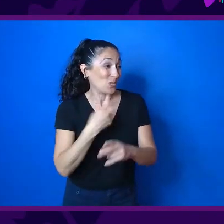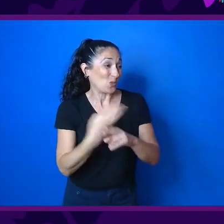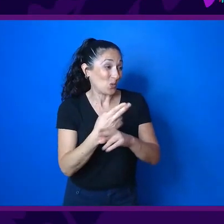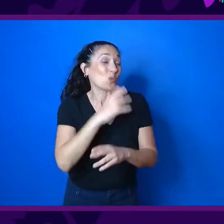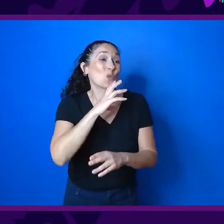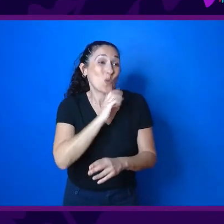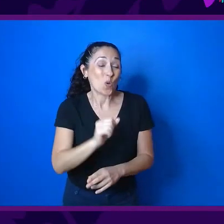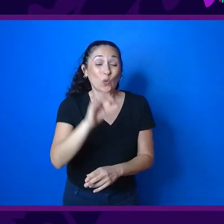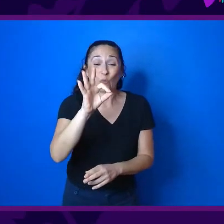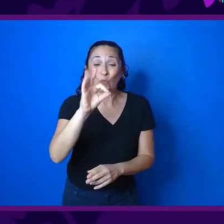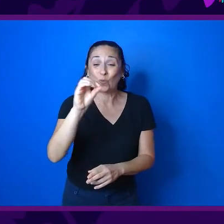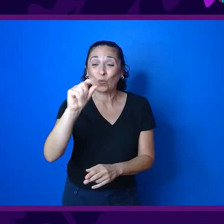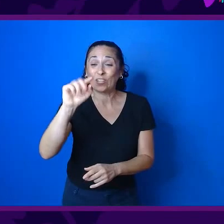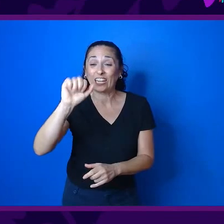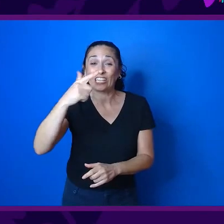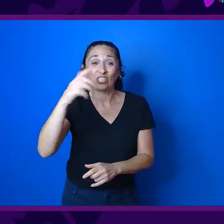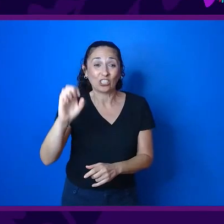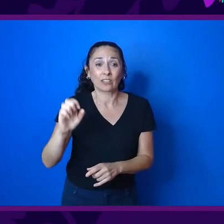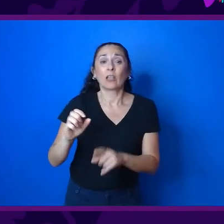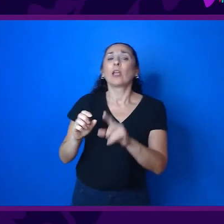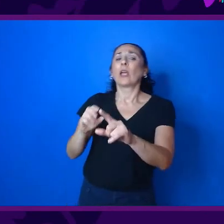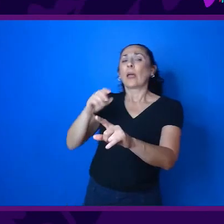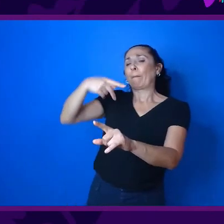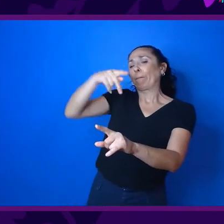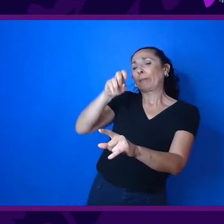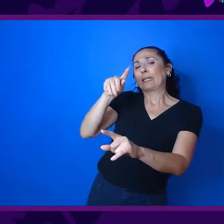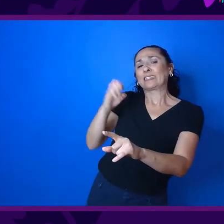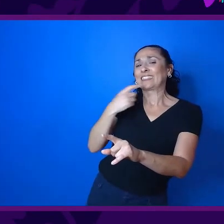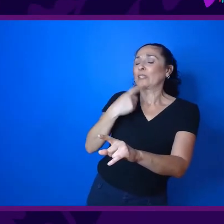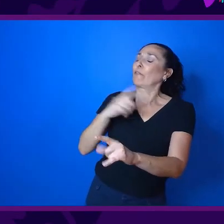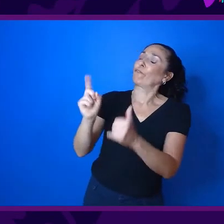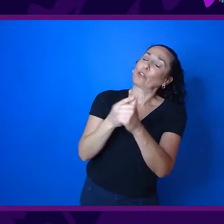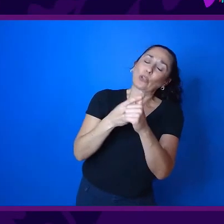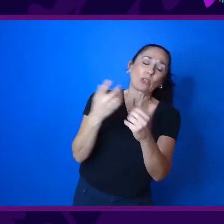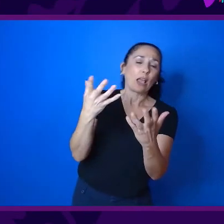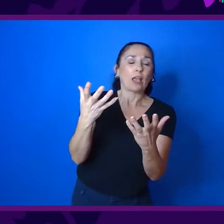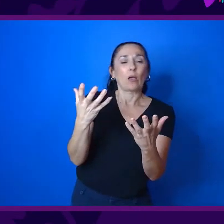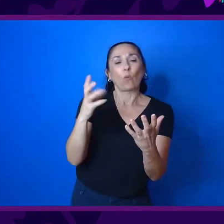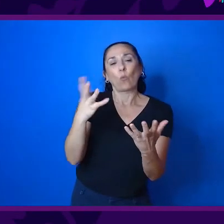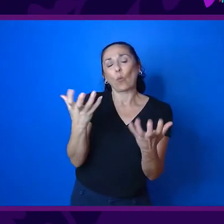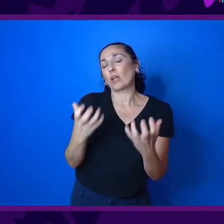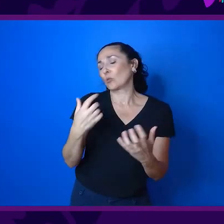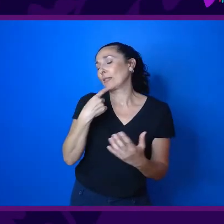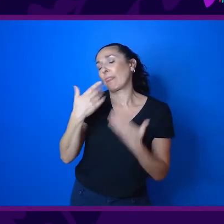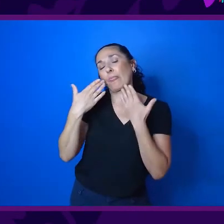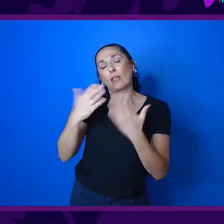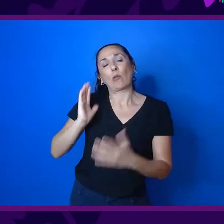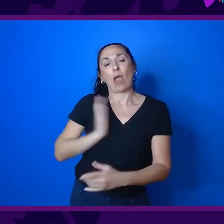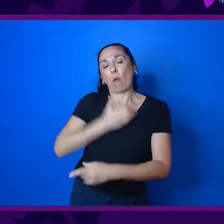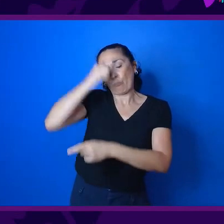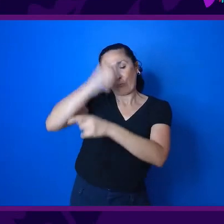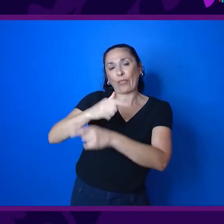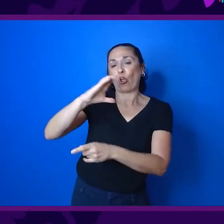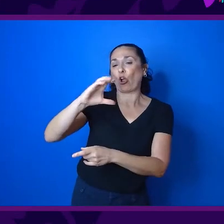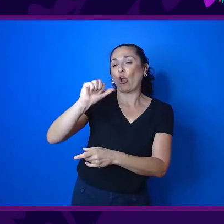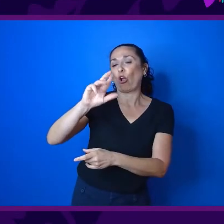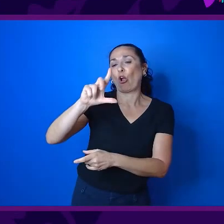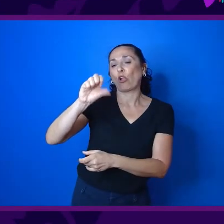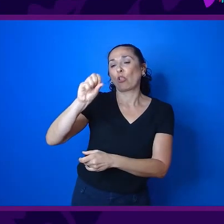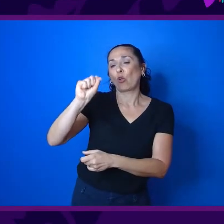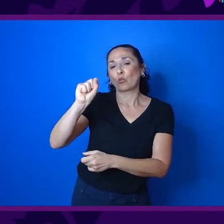No, I mean, first of all, Cristela, we have to give props to our brother Carlos Santana, because it was really his